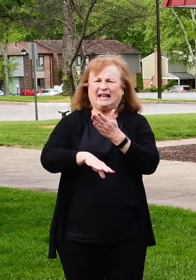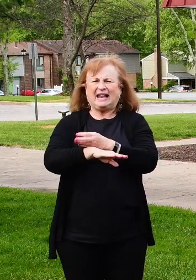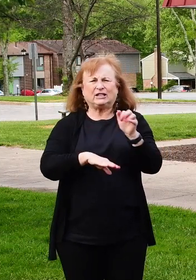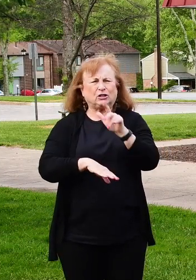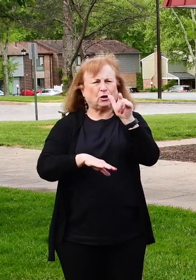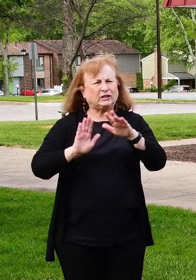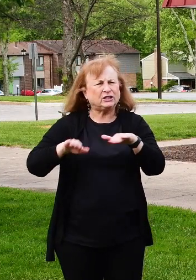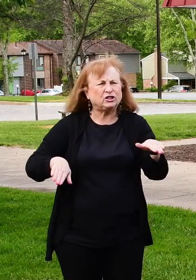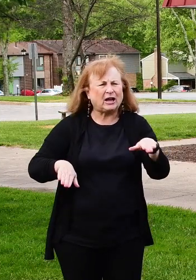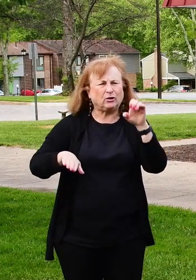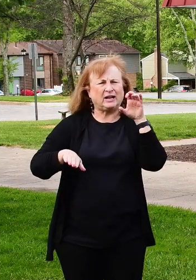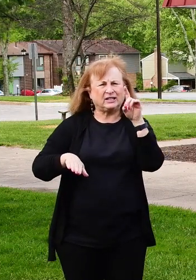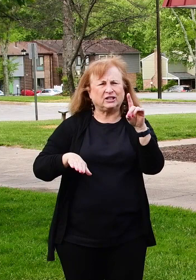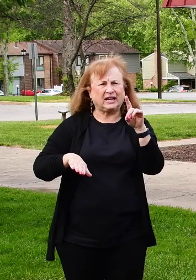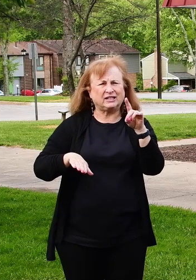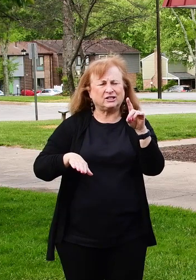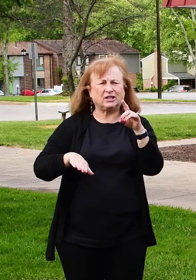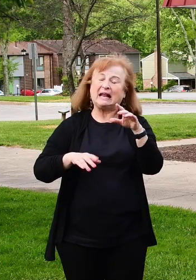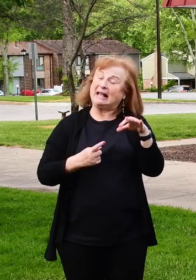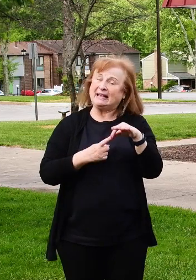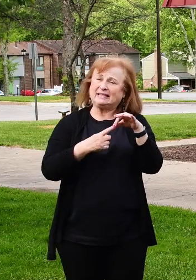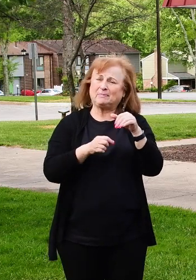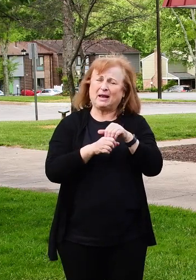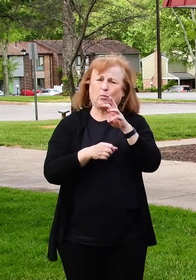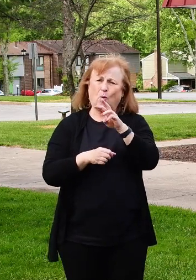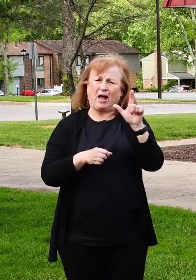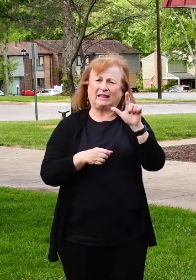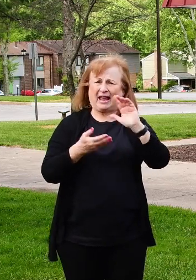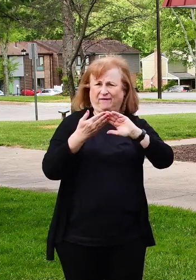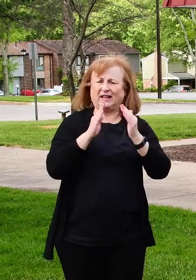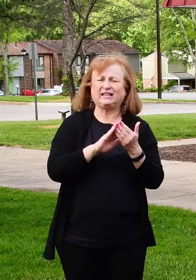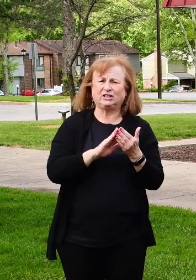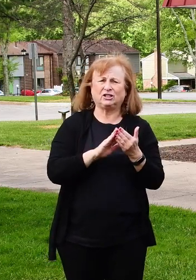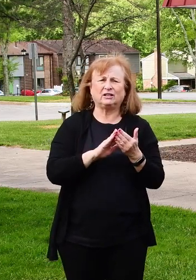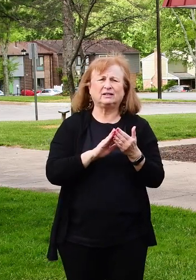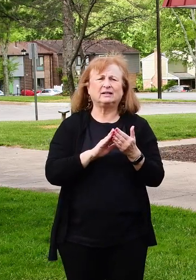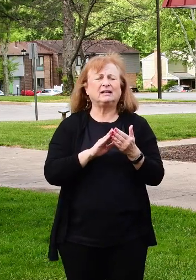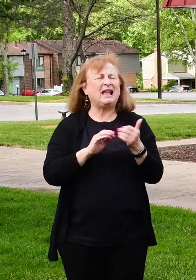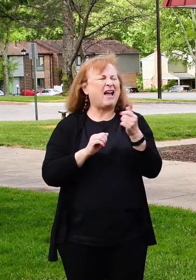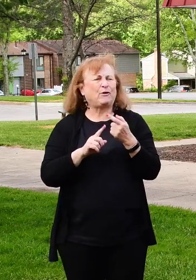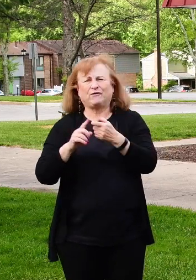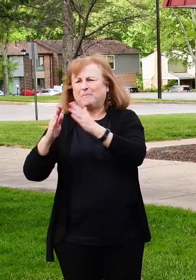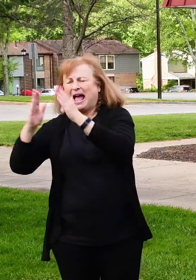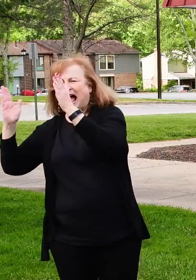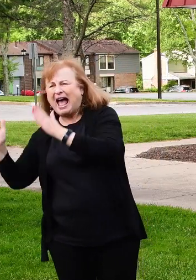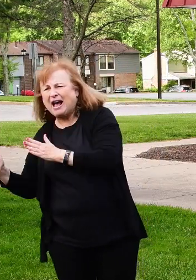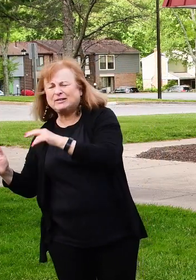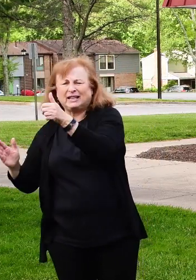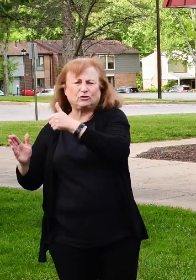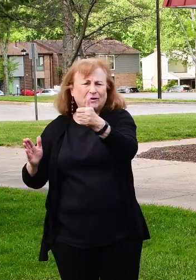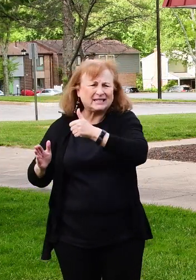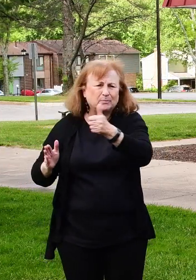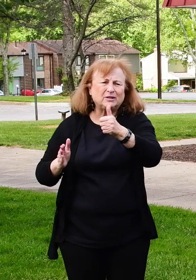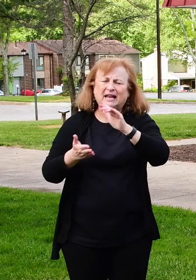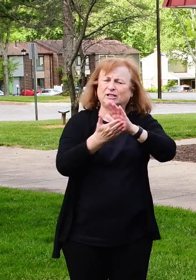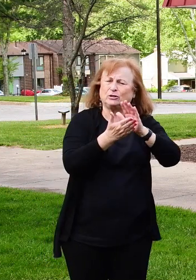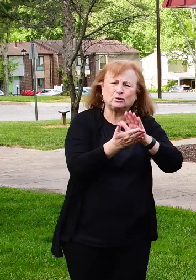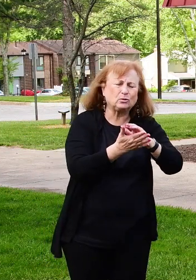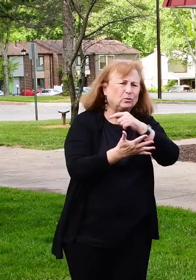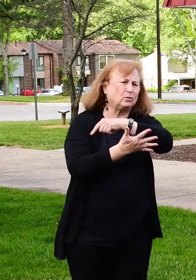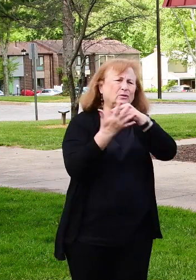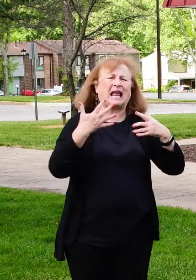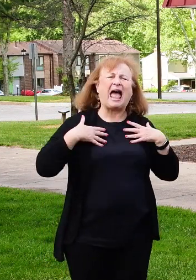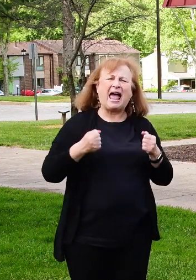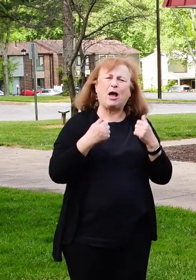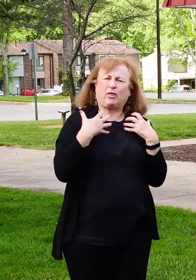early childhood education, especially in Wild Lake Village. Everyone from our housing, transportation, schools,